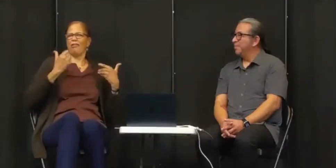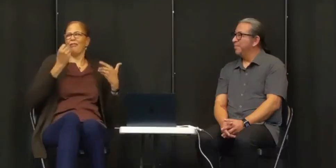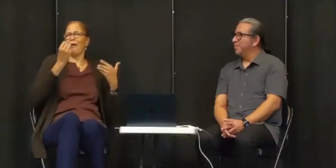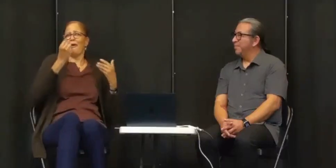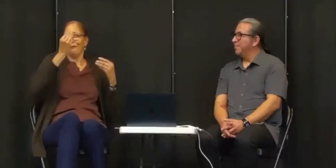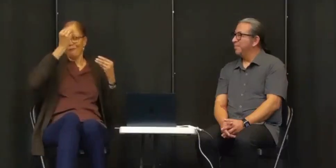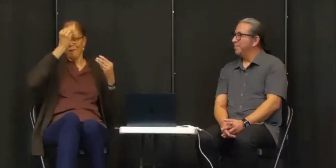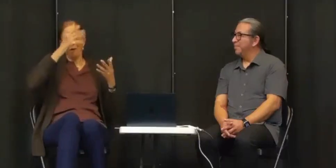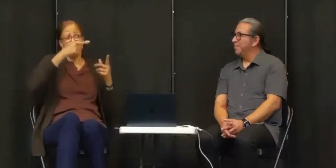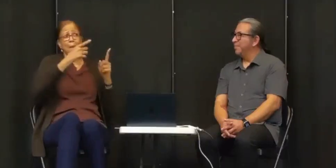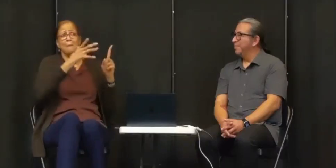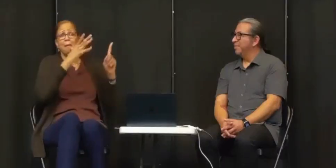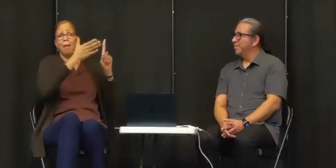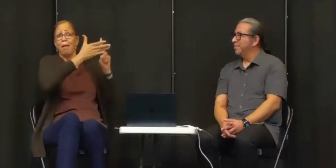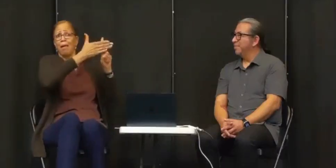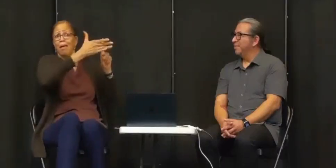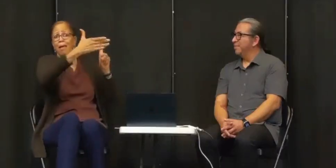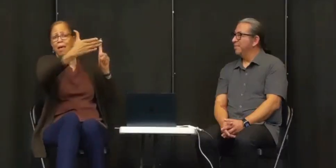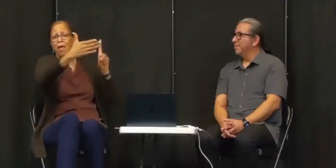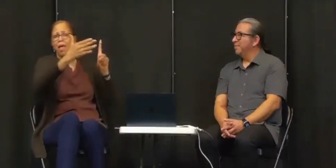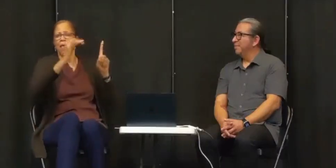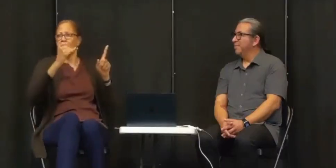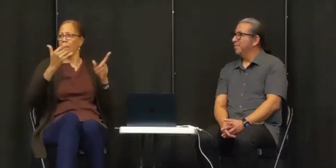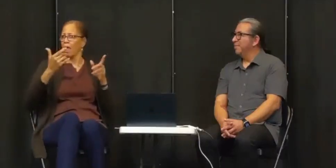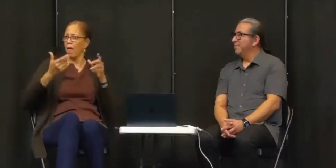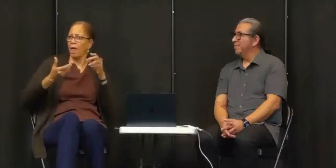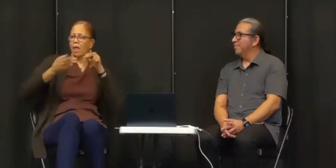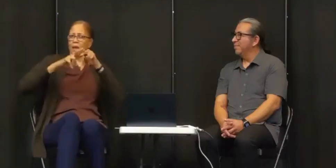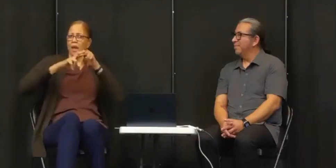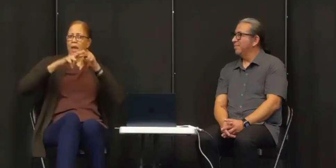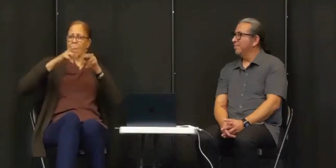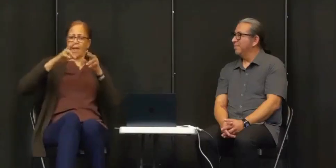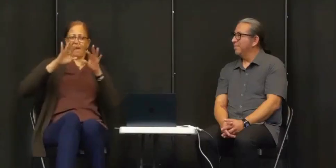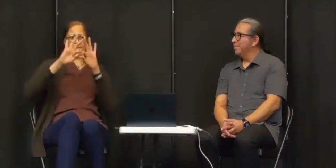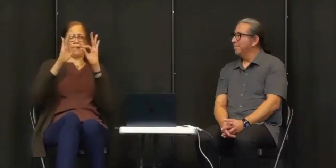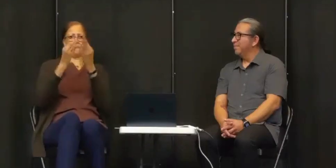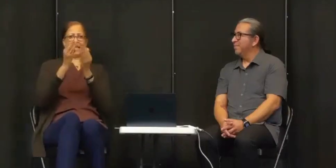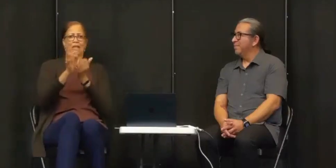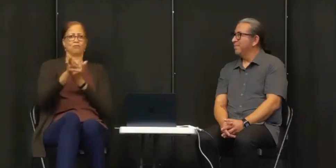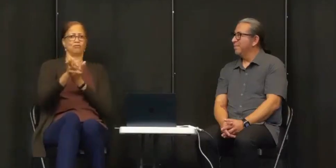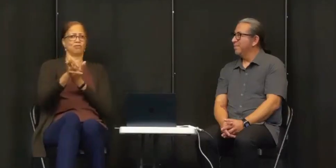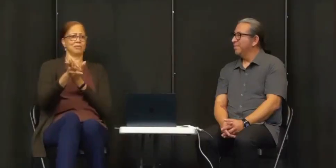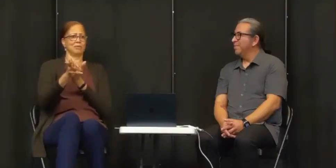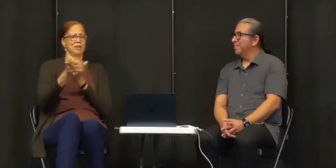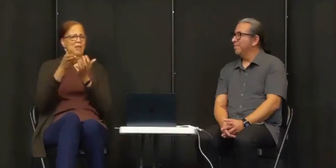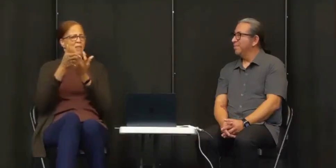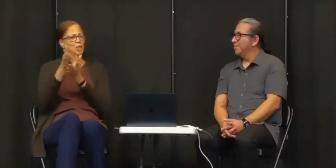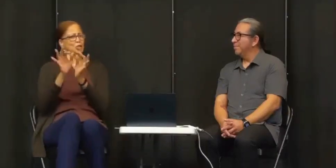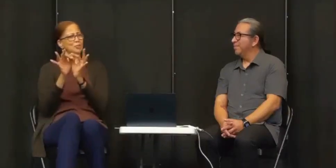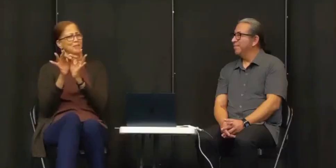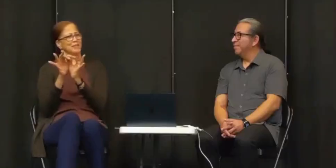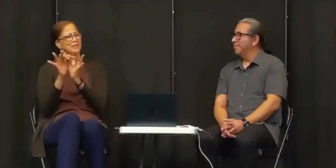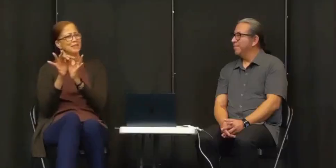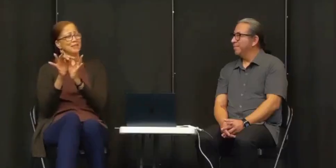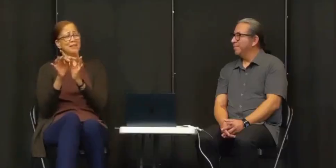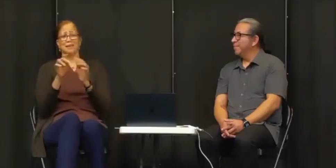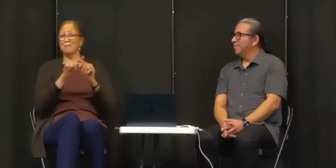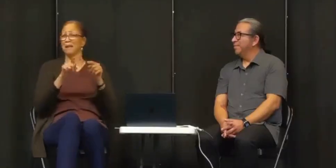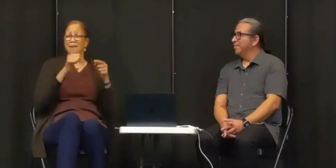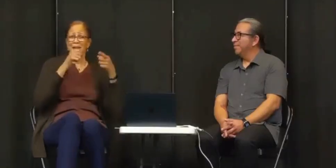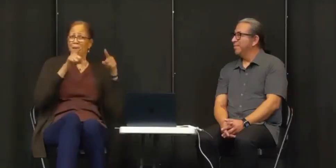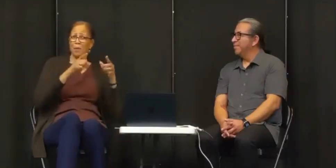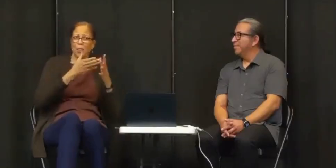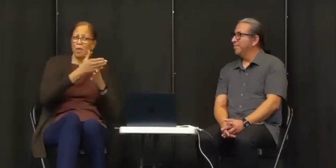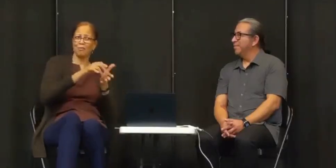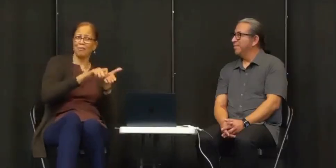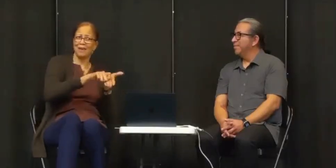And she passed away, but when I was younger. But I feel like that's part of the family history. And I